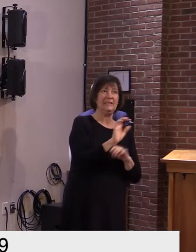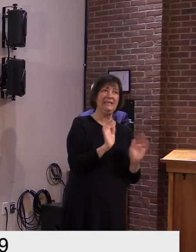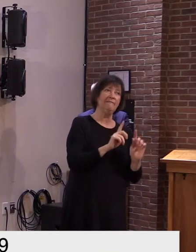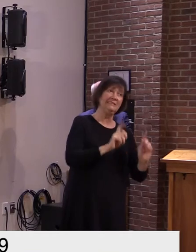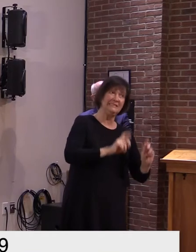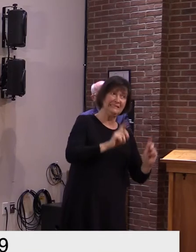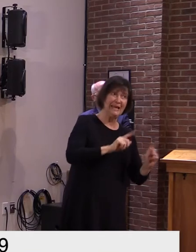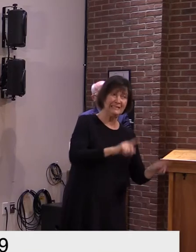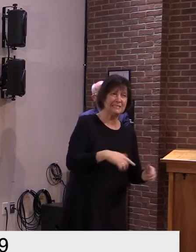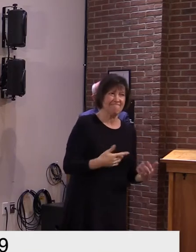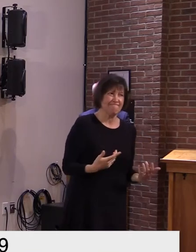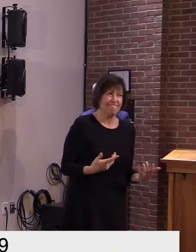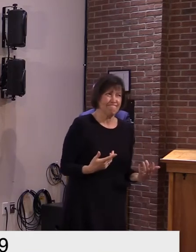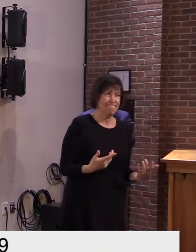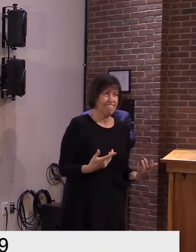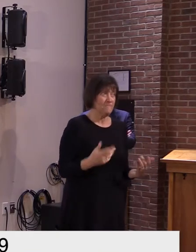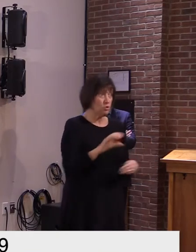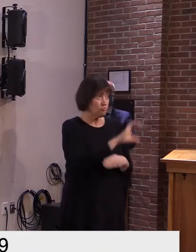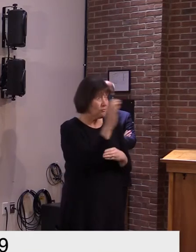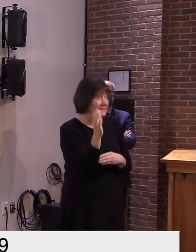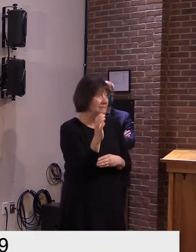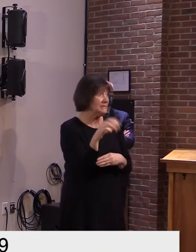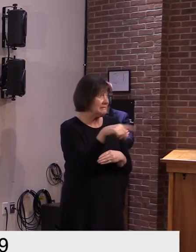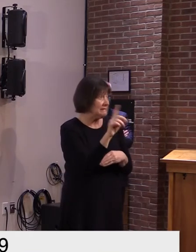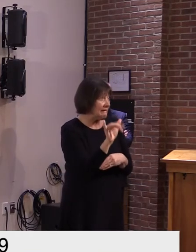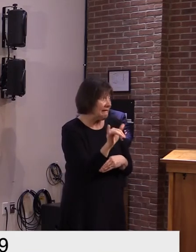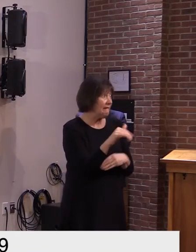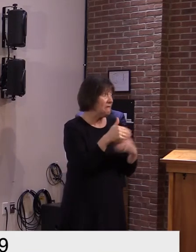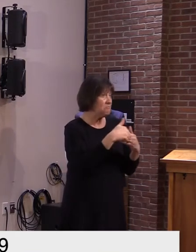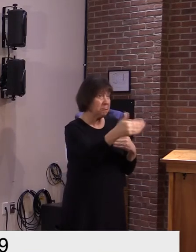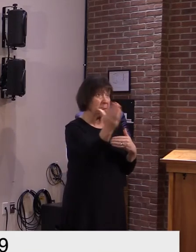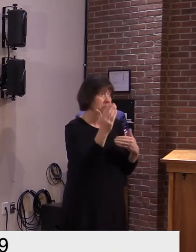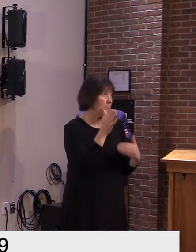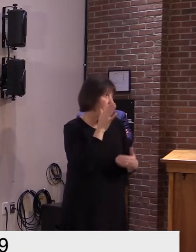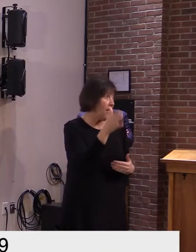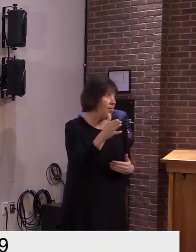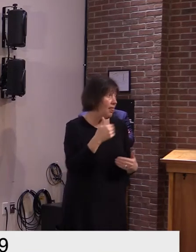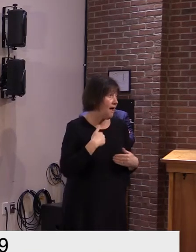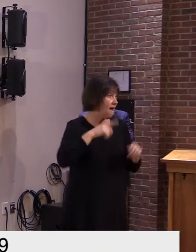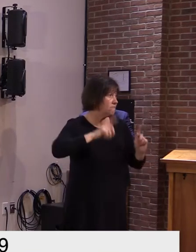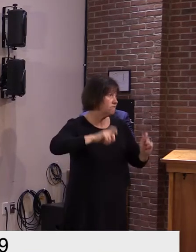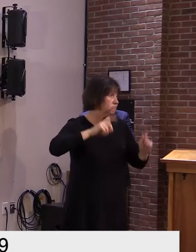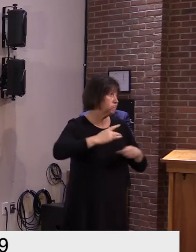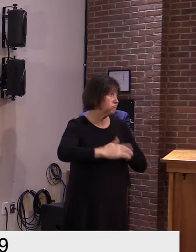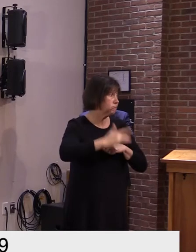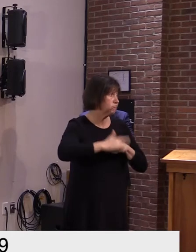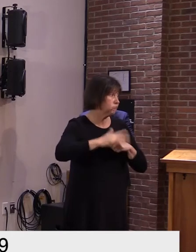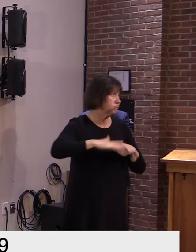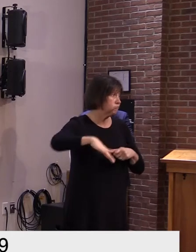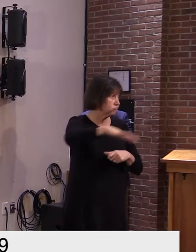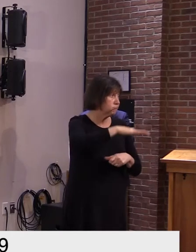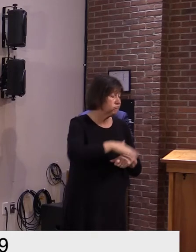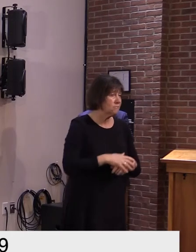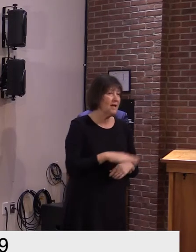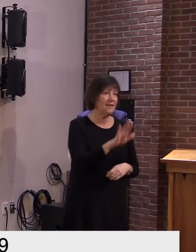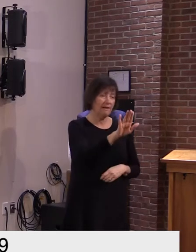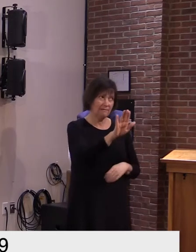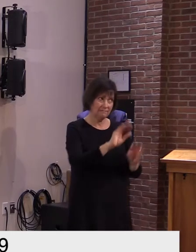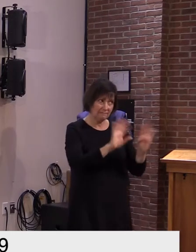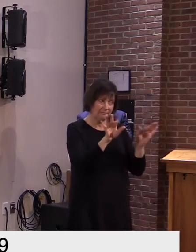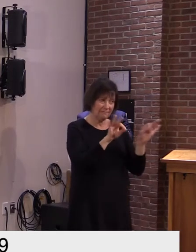and thereon we will. Now I want to distinguish here for a minute. That